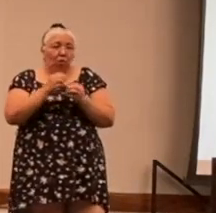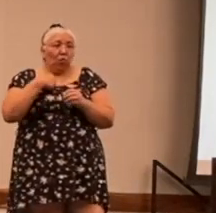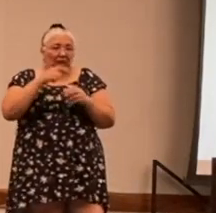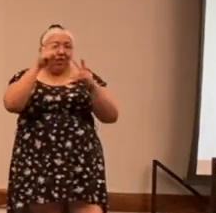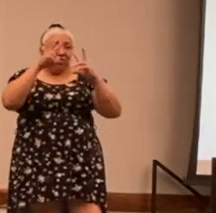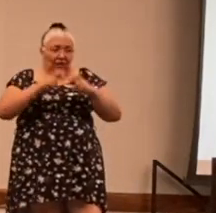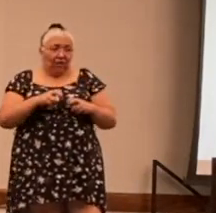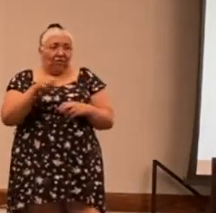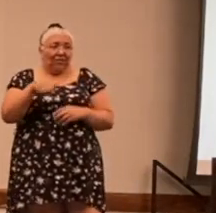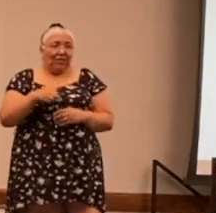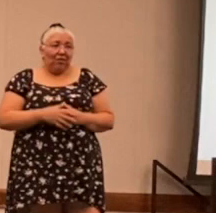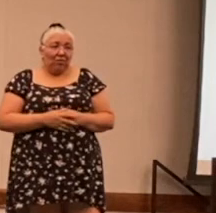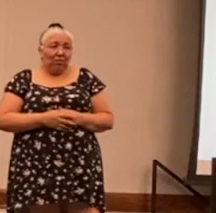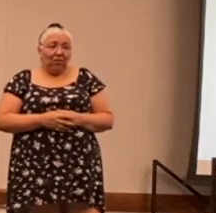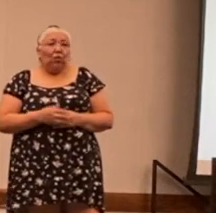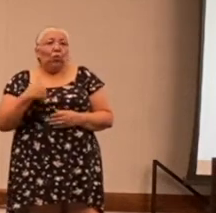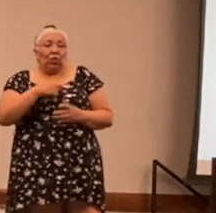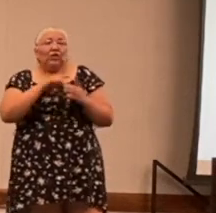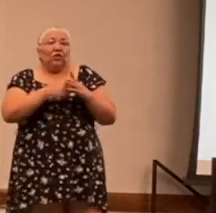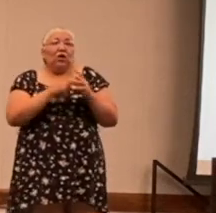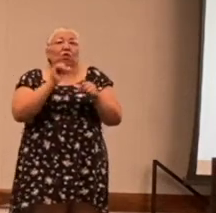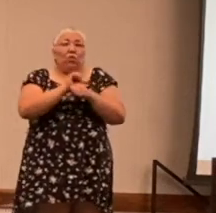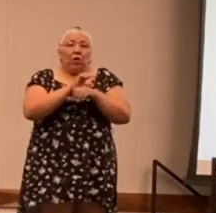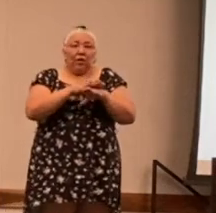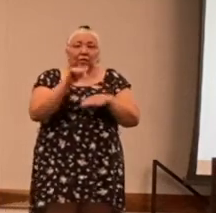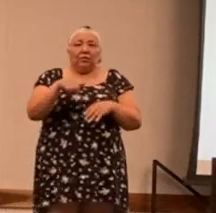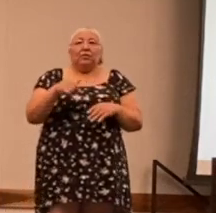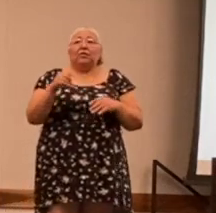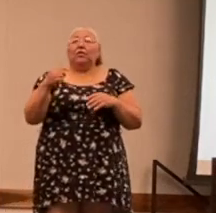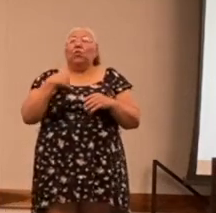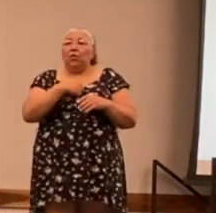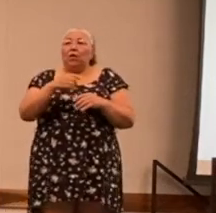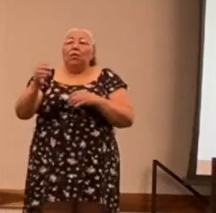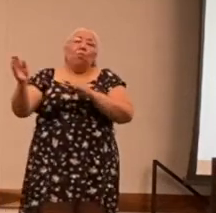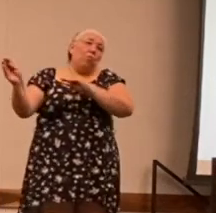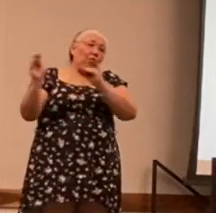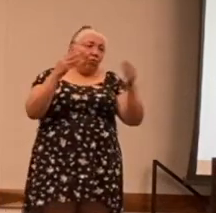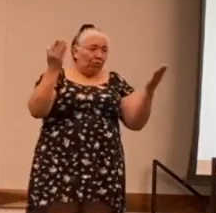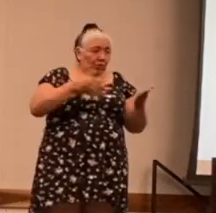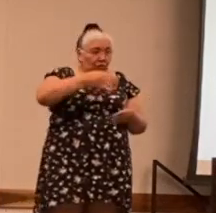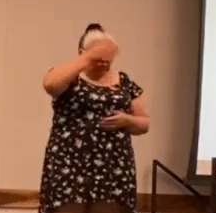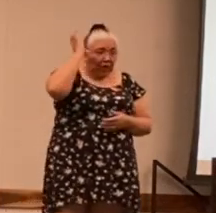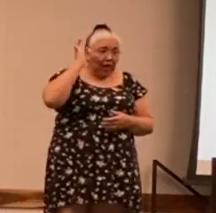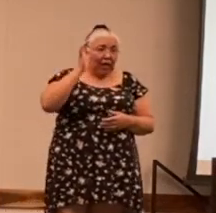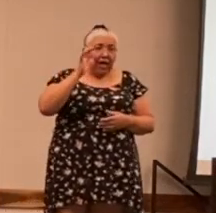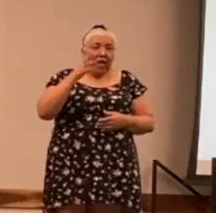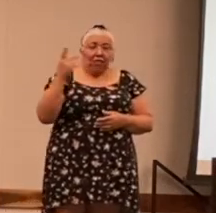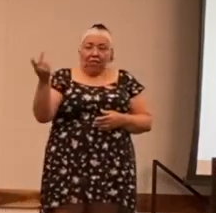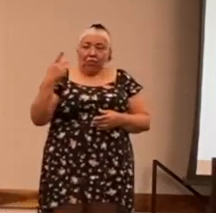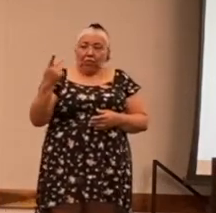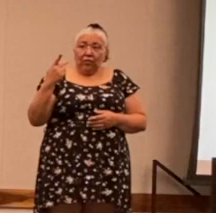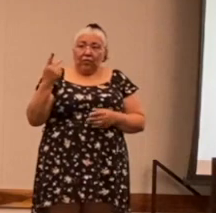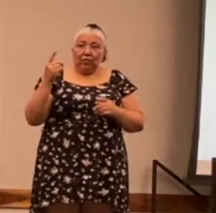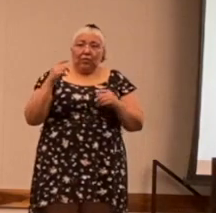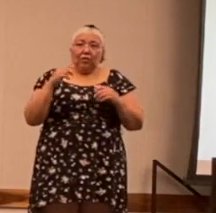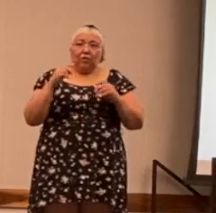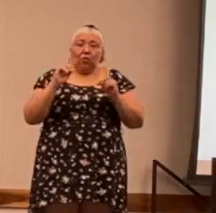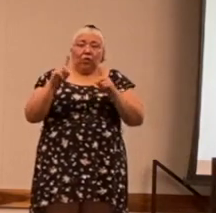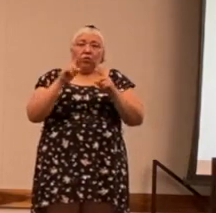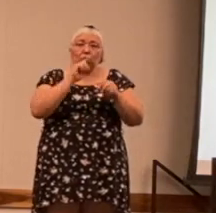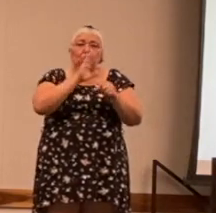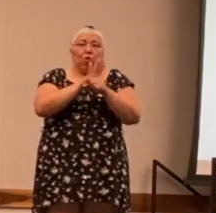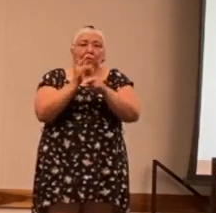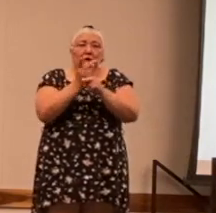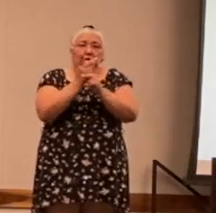out. Right, and we started working on it. We moved back to Cheyenne. Trudy and I moved back to Cheyenne. And he and I went to a Promise Keepers